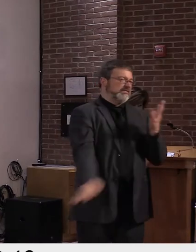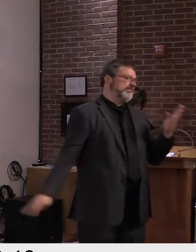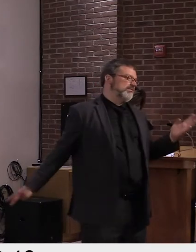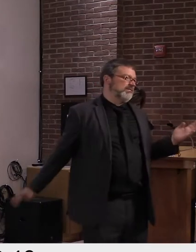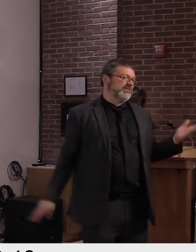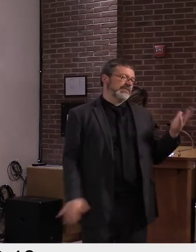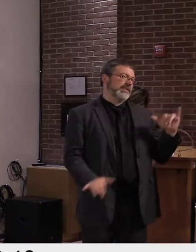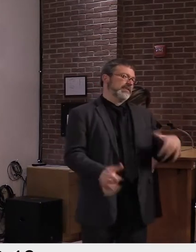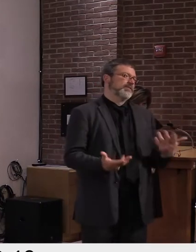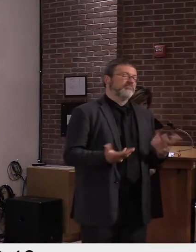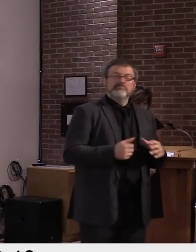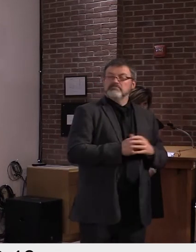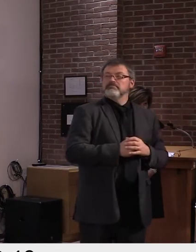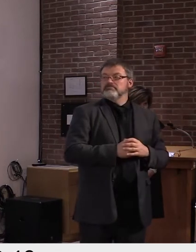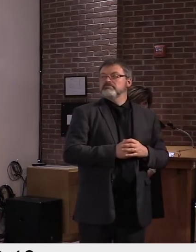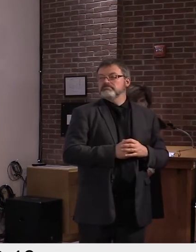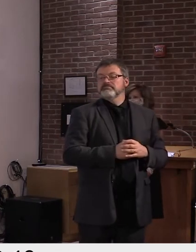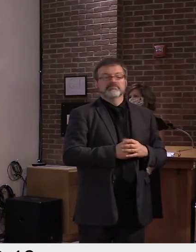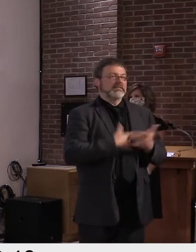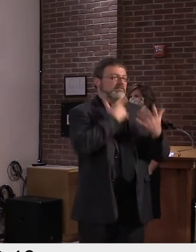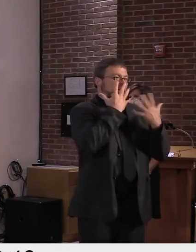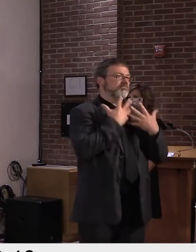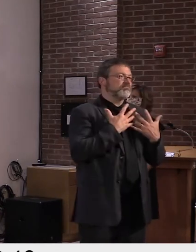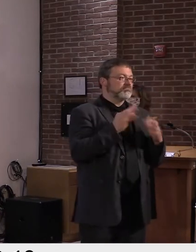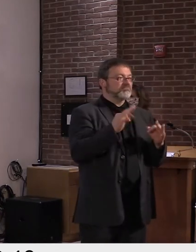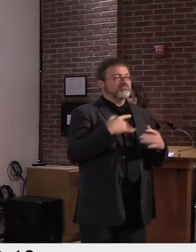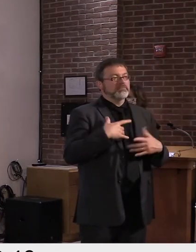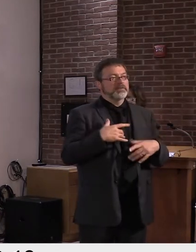Thank you so much for all that info. That's a ton of stuff in there.